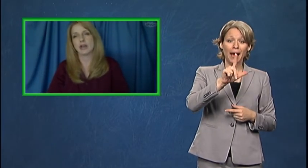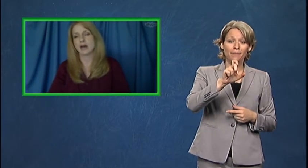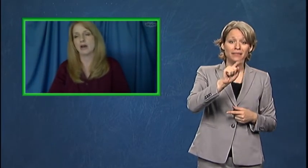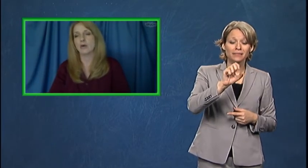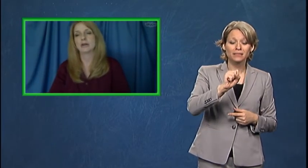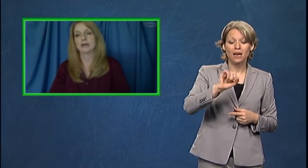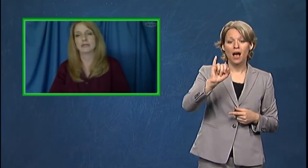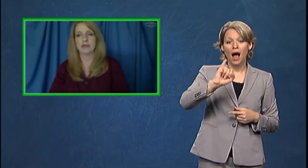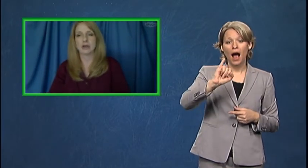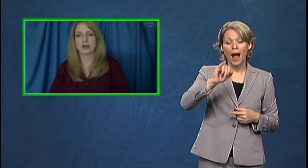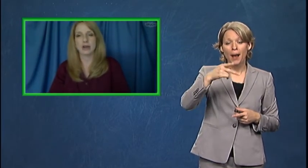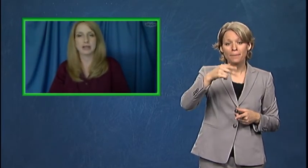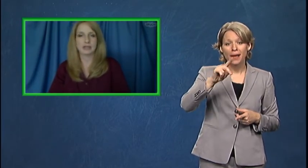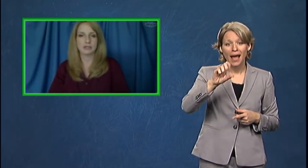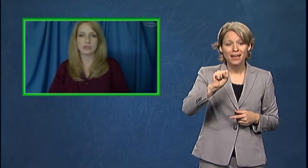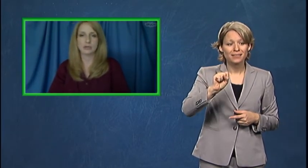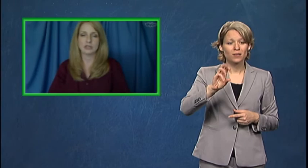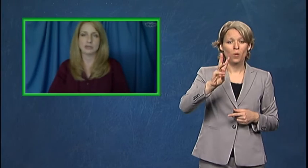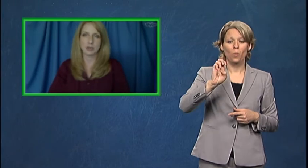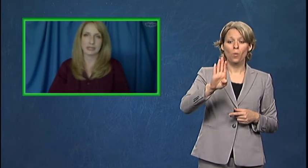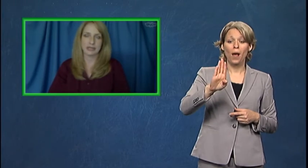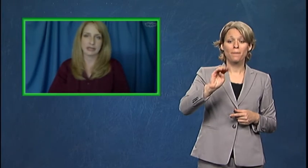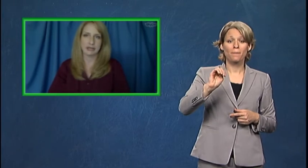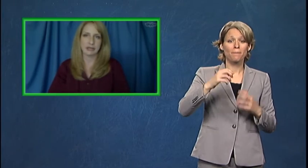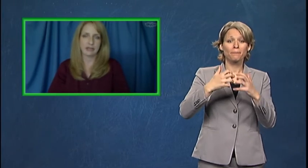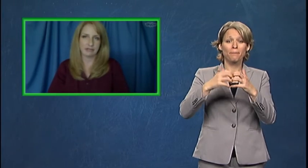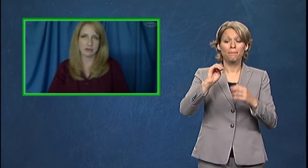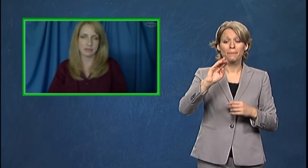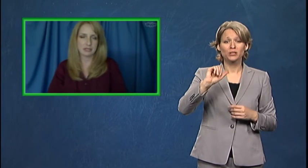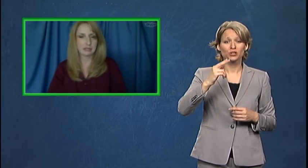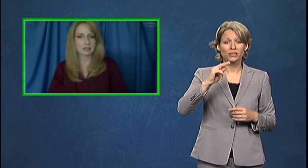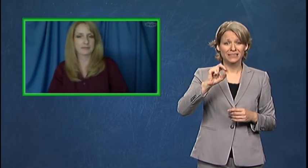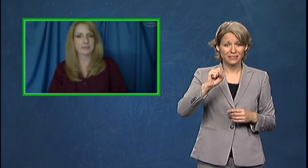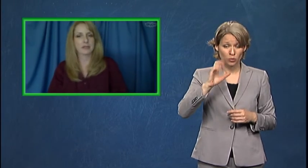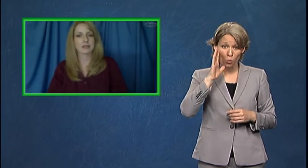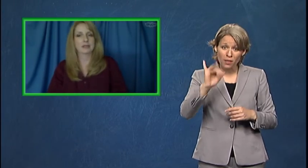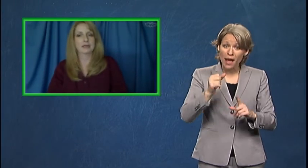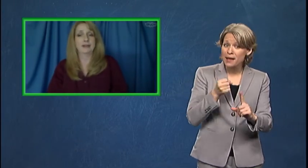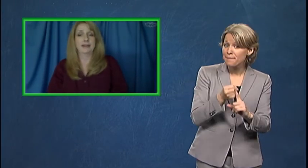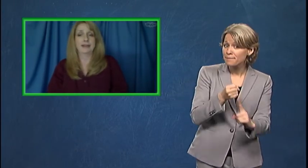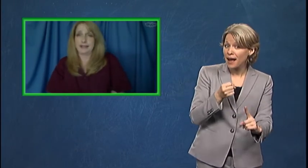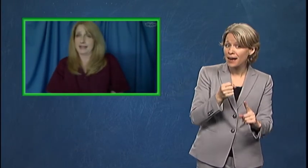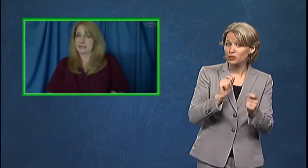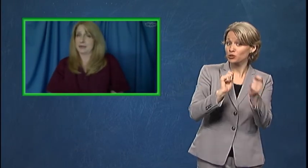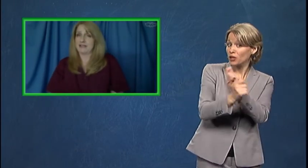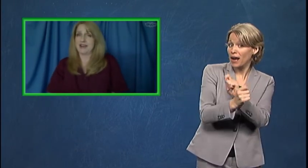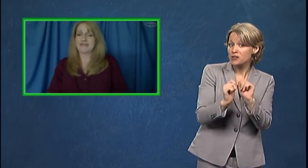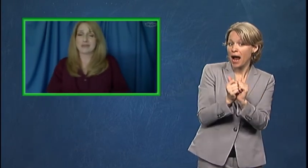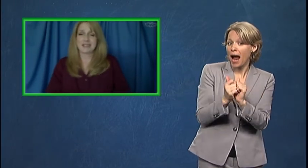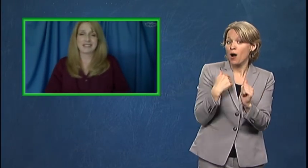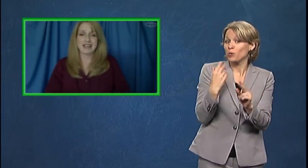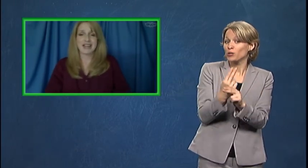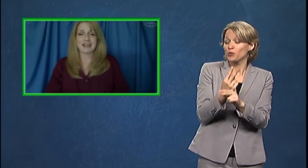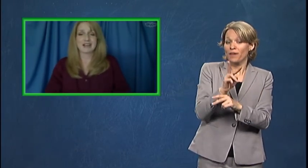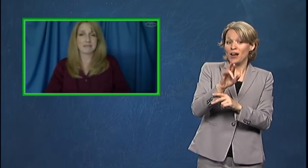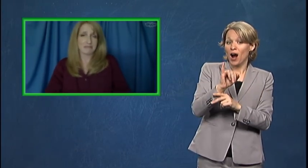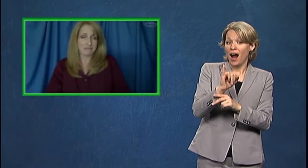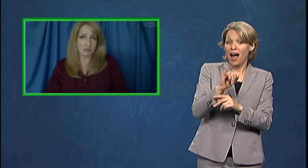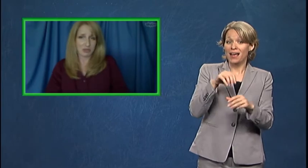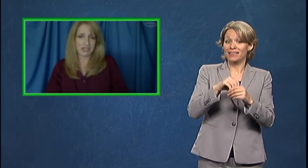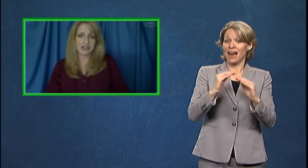change how VRI is used in post-secondary environments? And that's what I've got for you today.